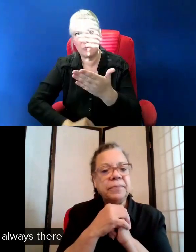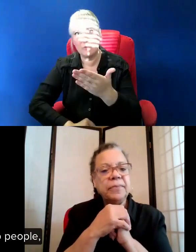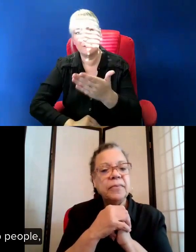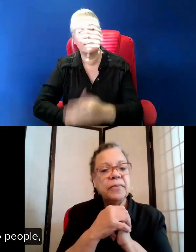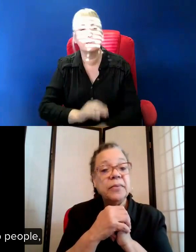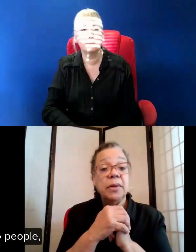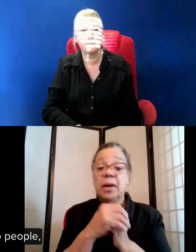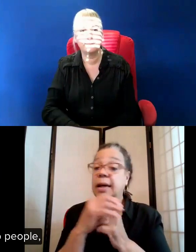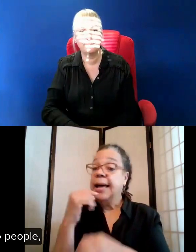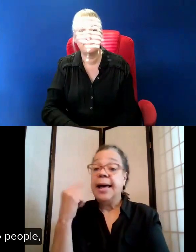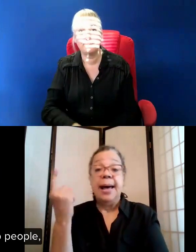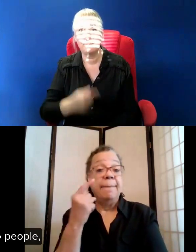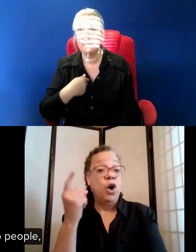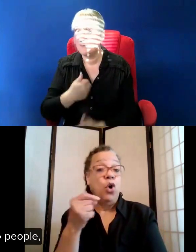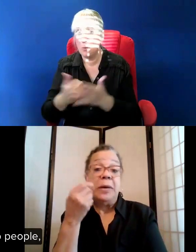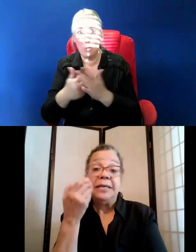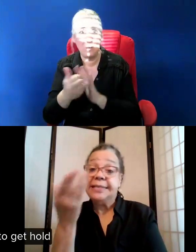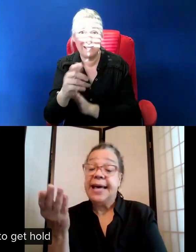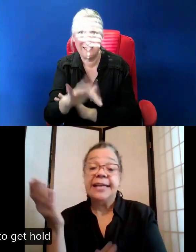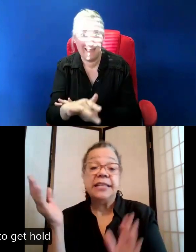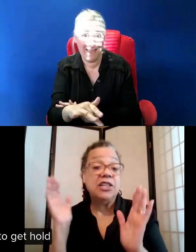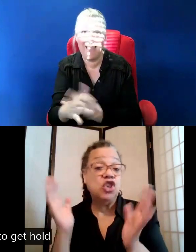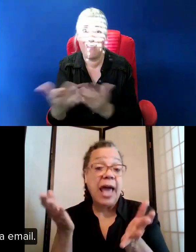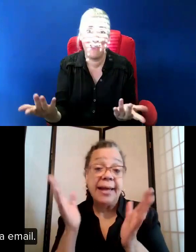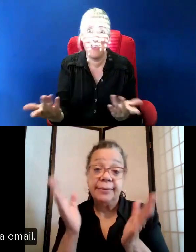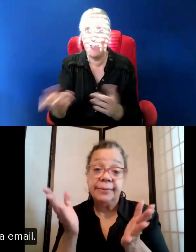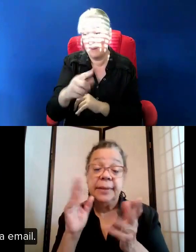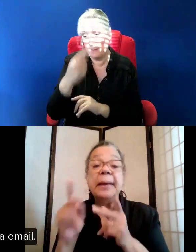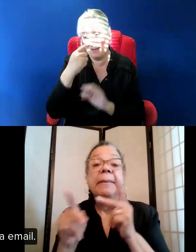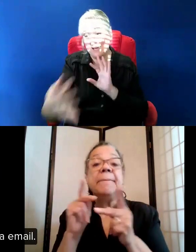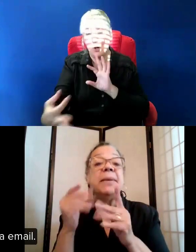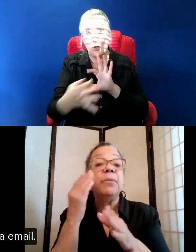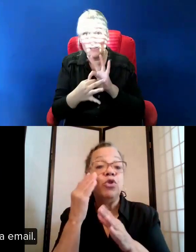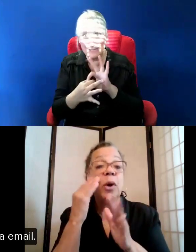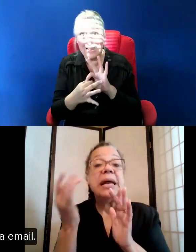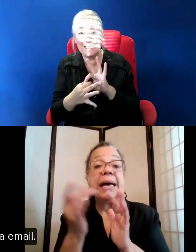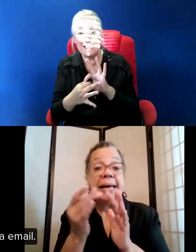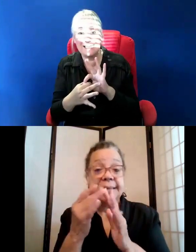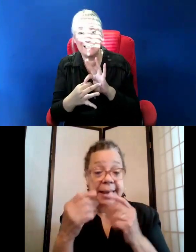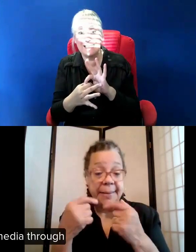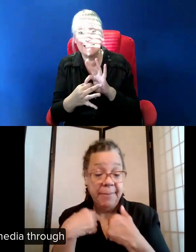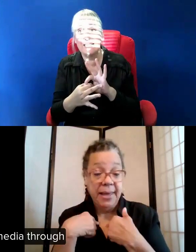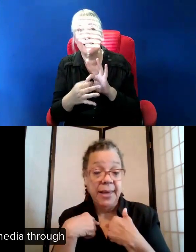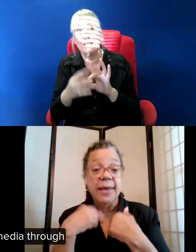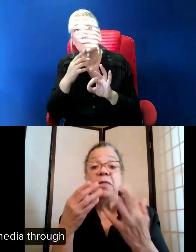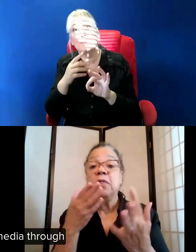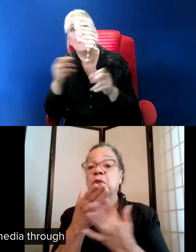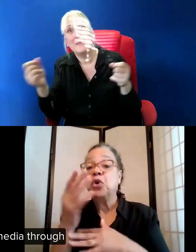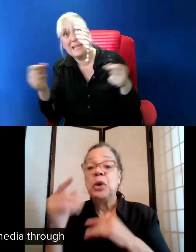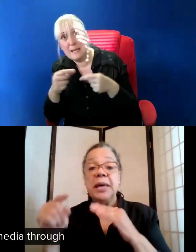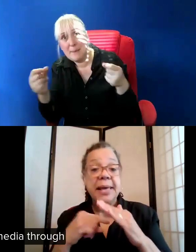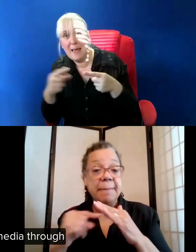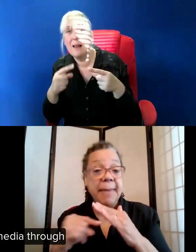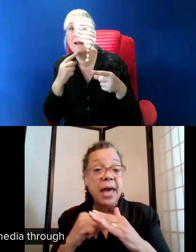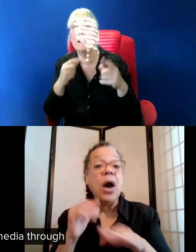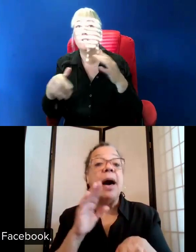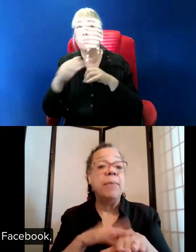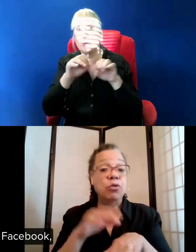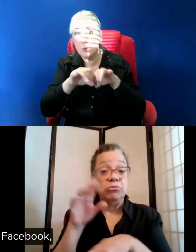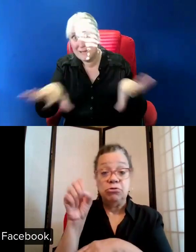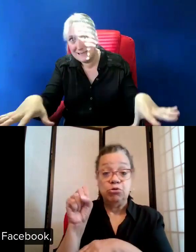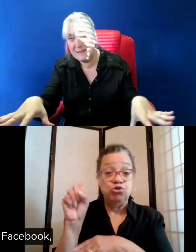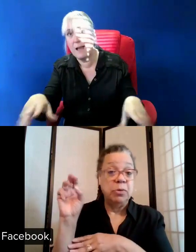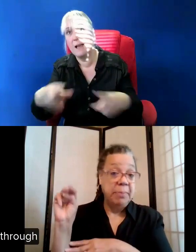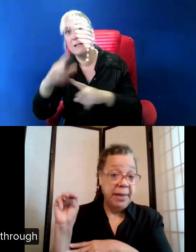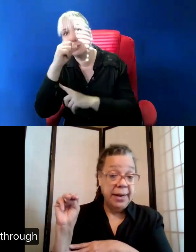I'm always there to chat to. People know how to get hold of me via email. I'm on social media through